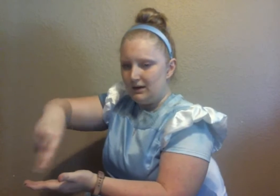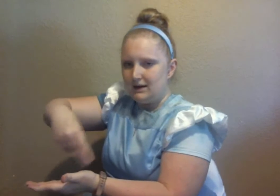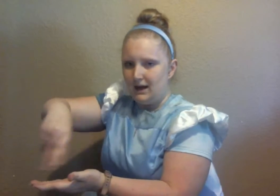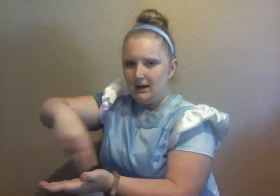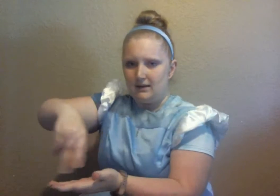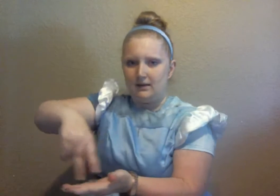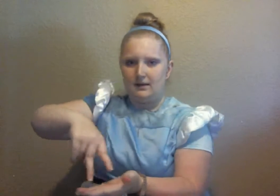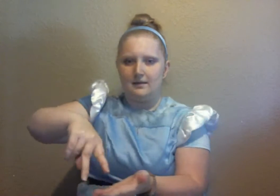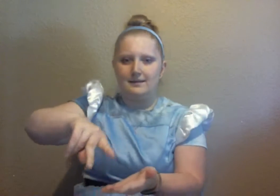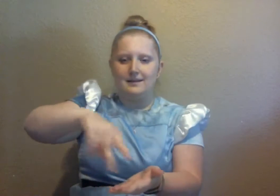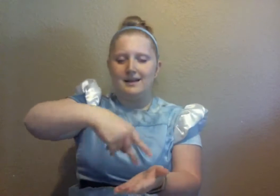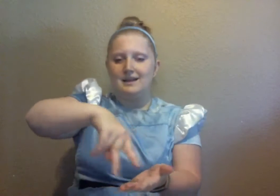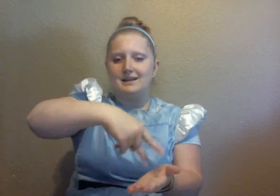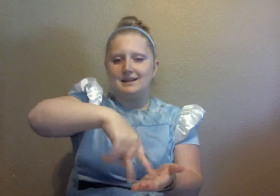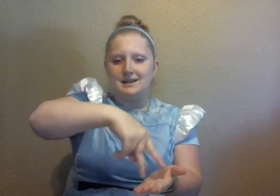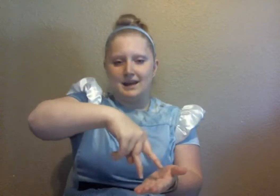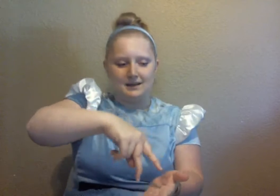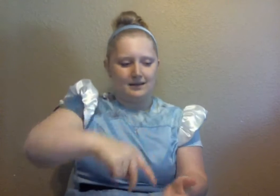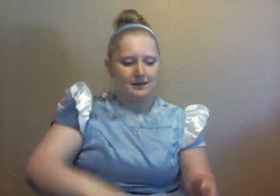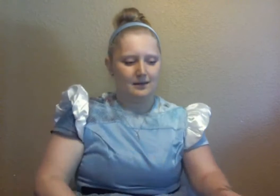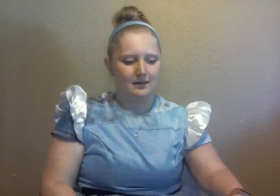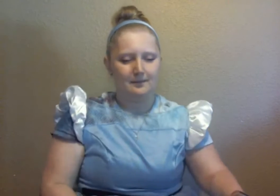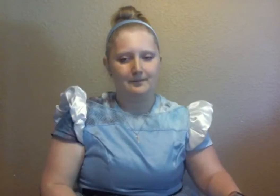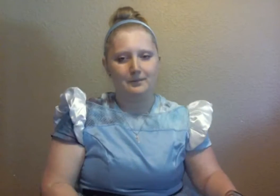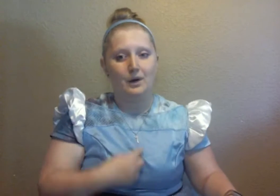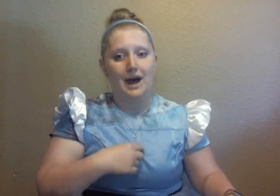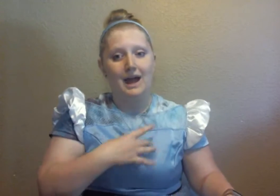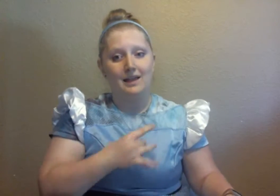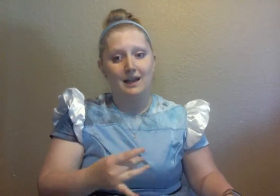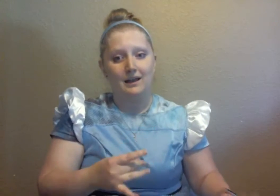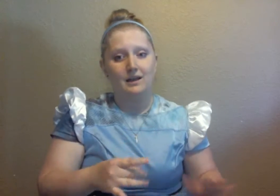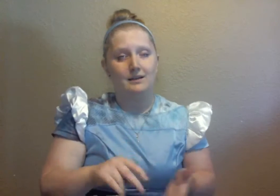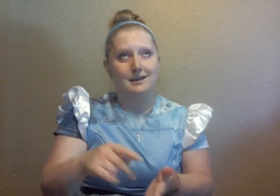Dance. Dance. So I like to dance.